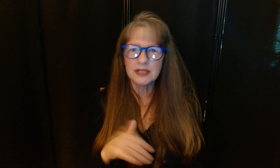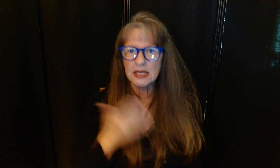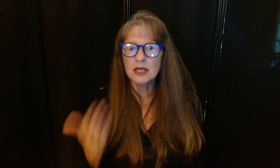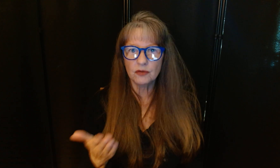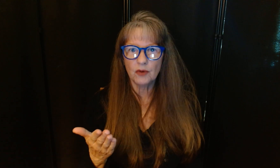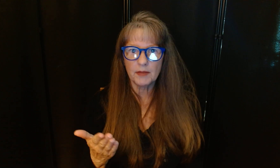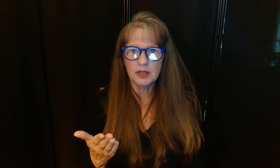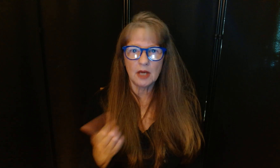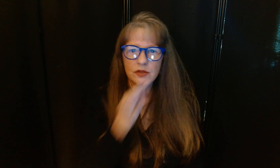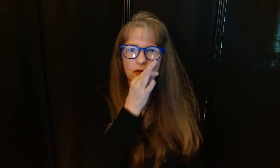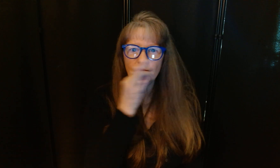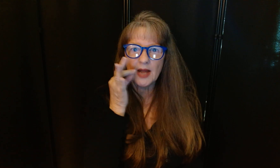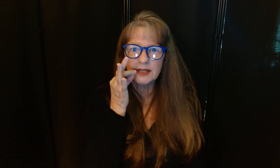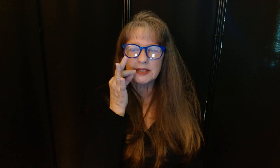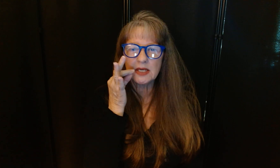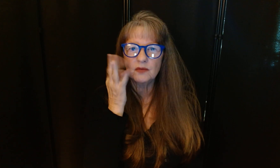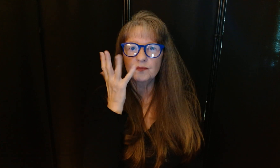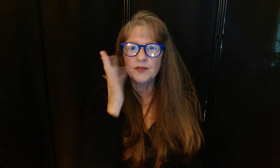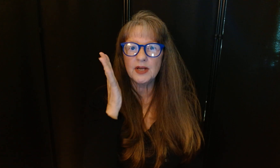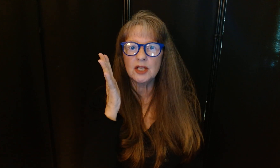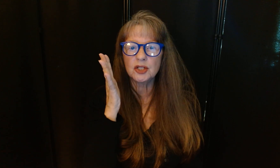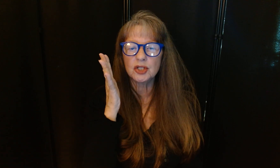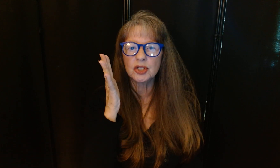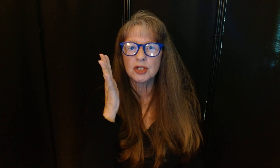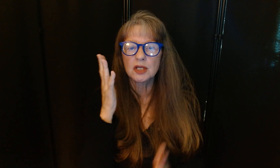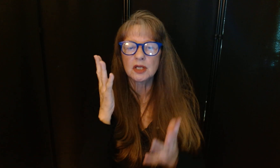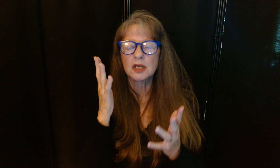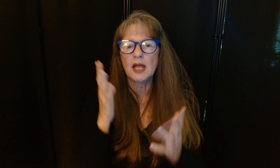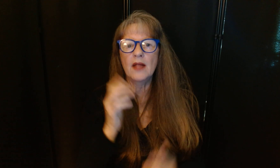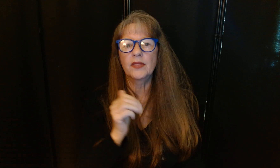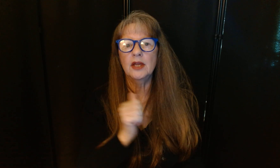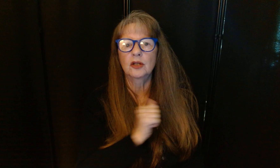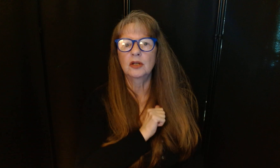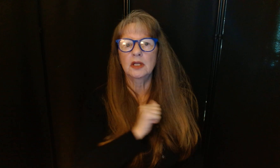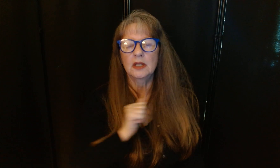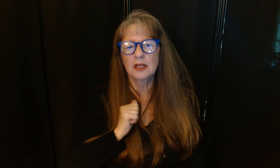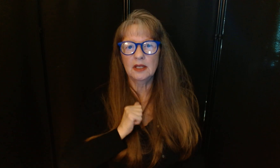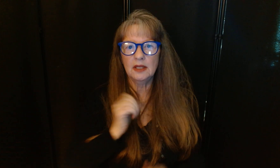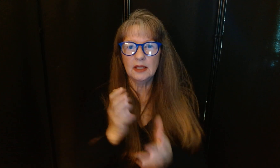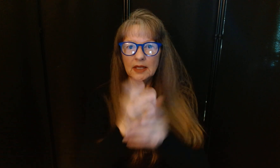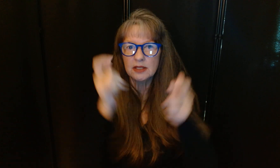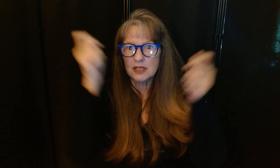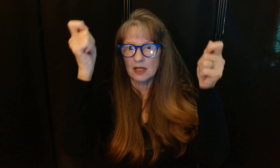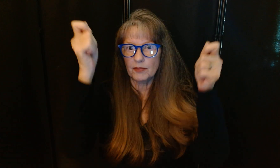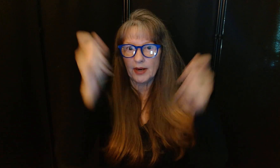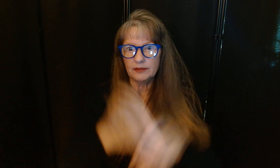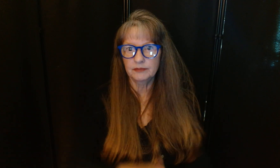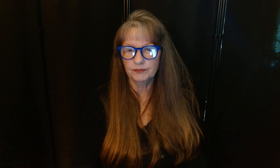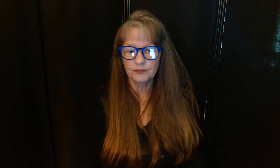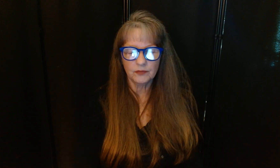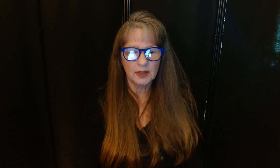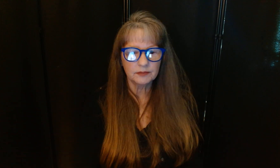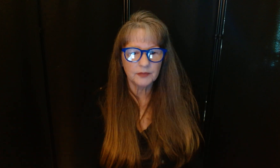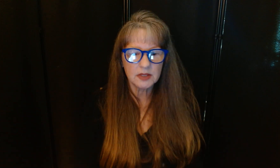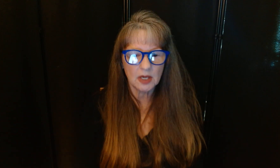end of Ramadan. So fasting finished, and then Id celebrate. Right? That's how you would